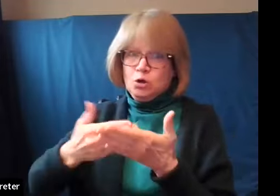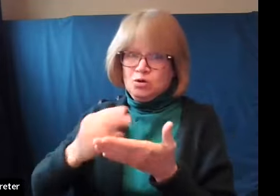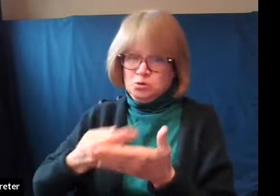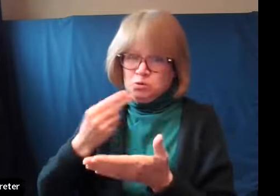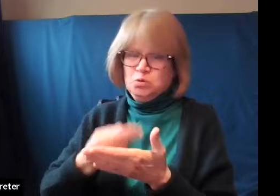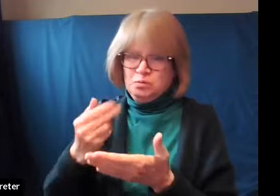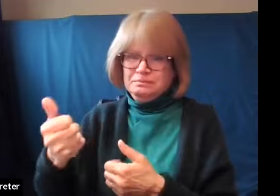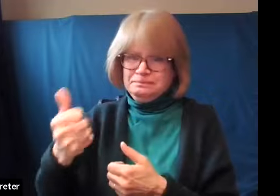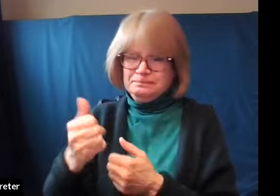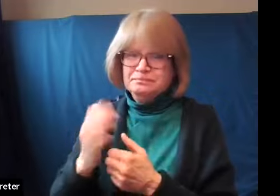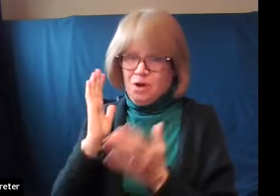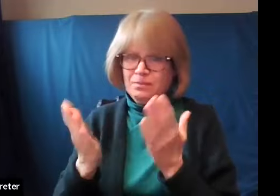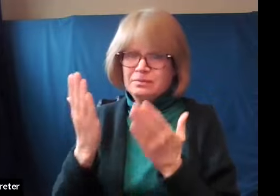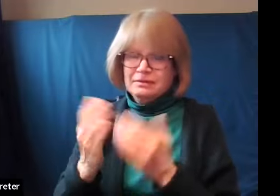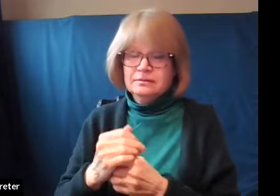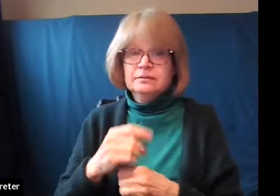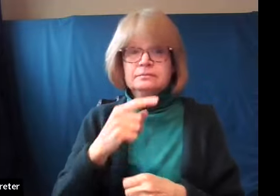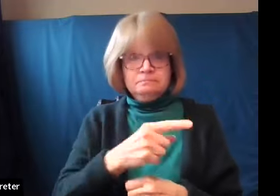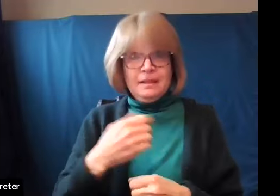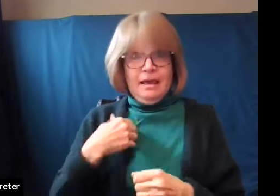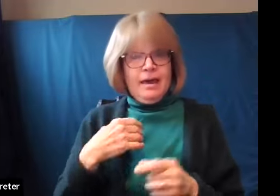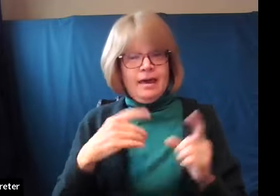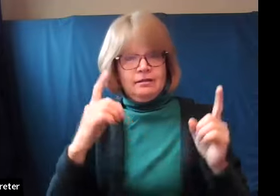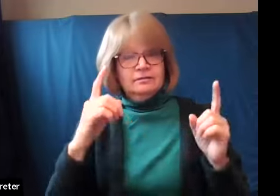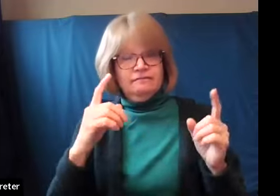soup. With company in attendance, though,